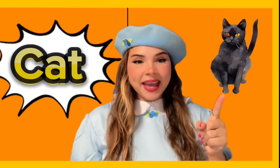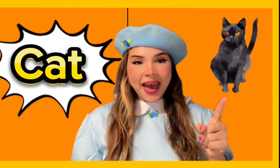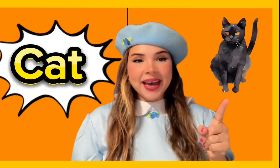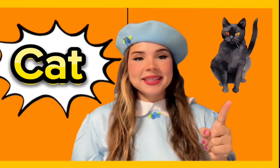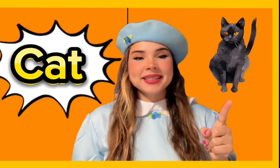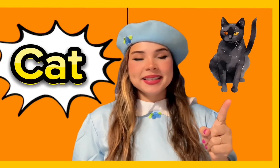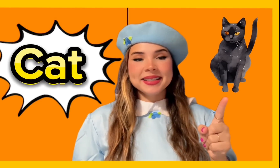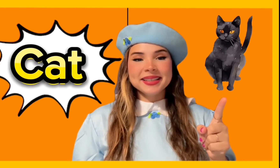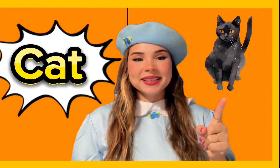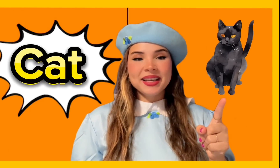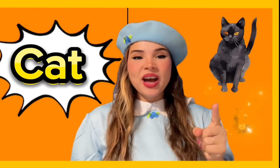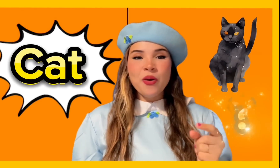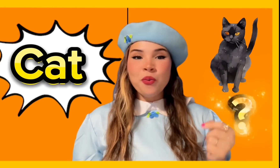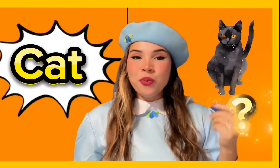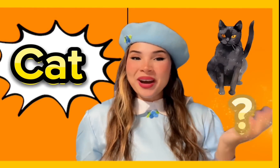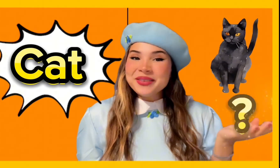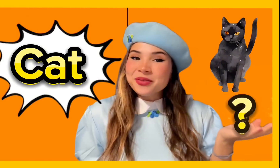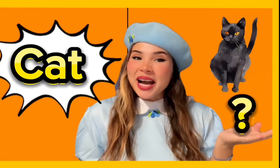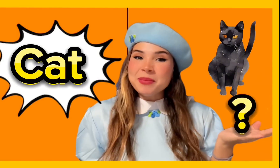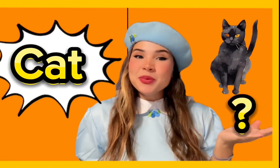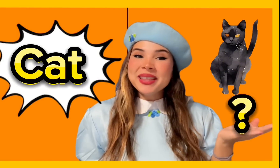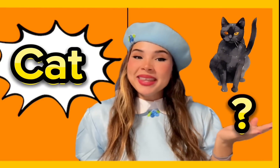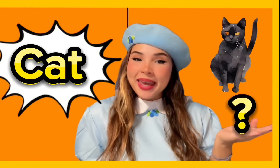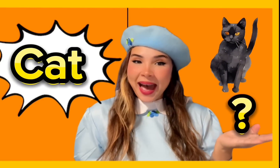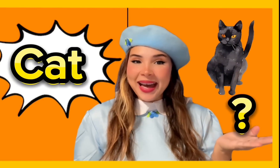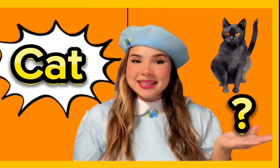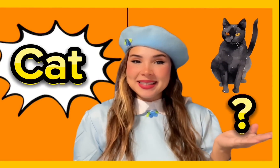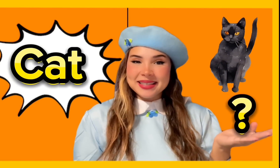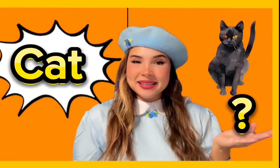Cat. What rhymes with cat?